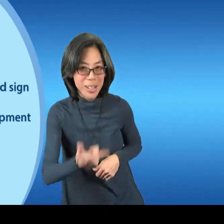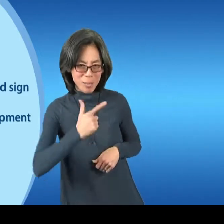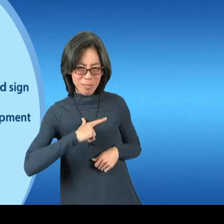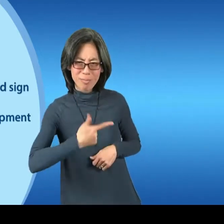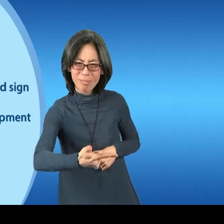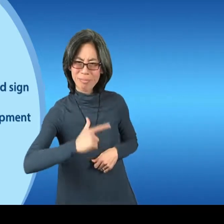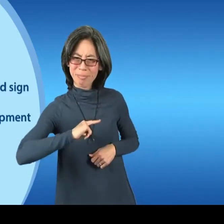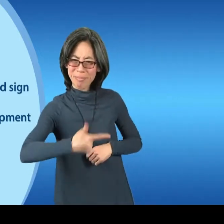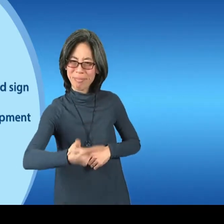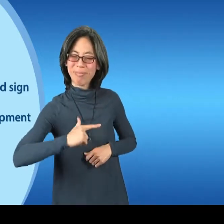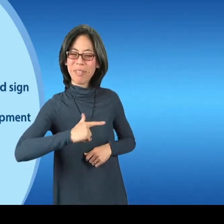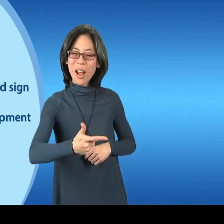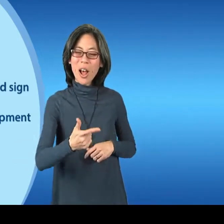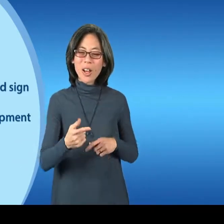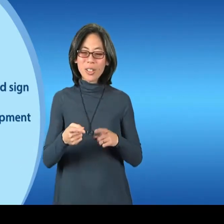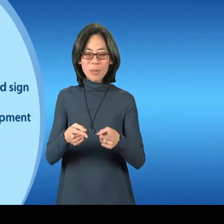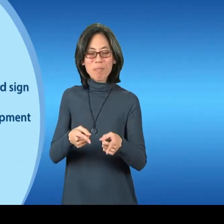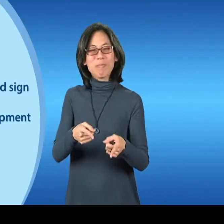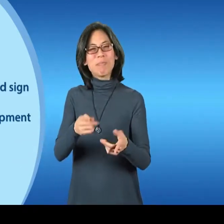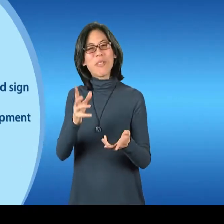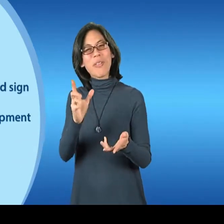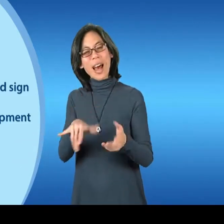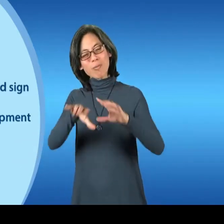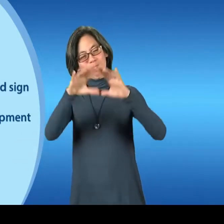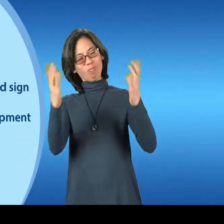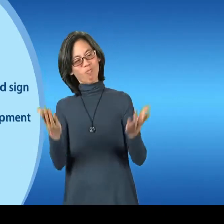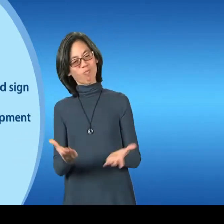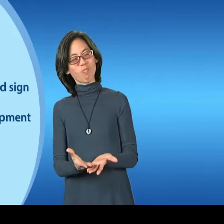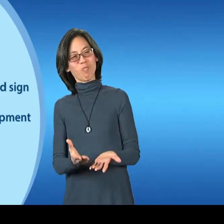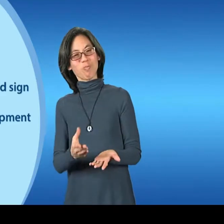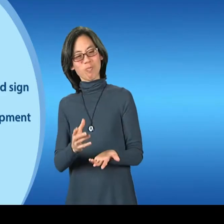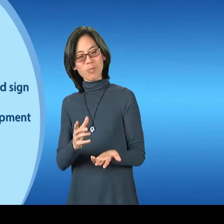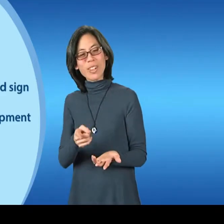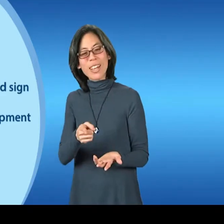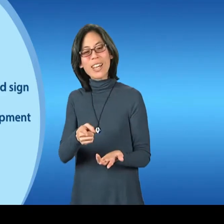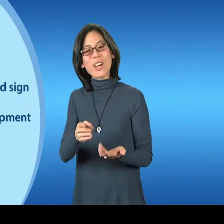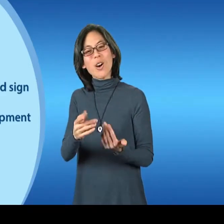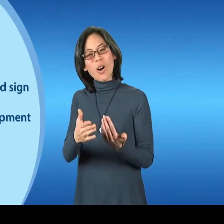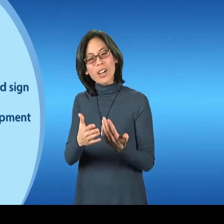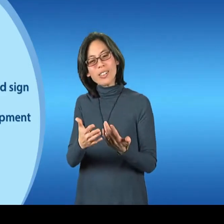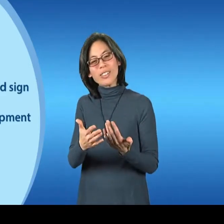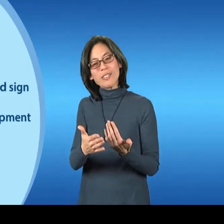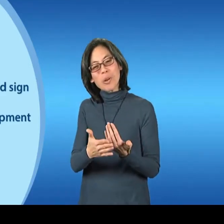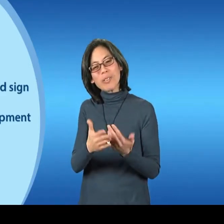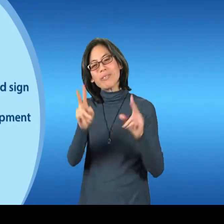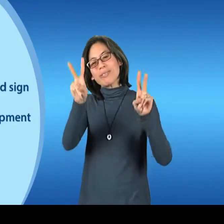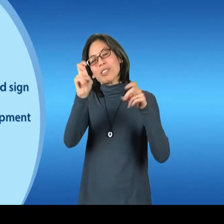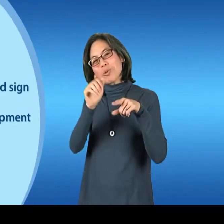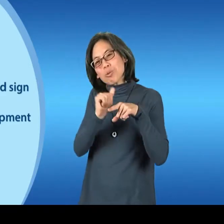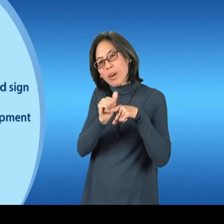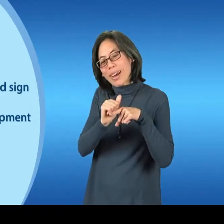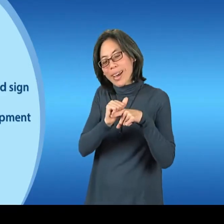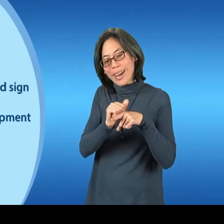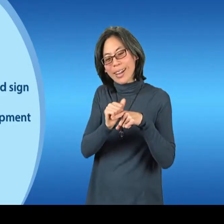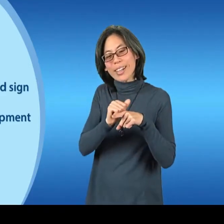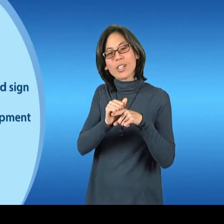as a turn. These conversational turns then can begin even before the child is able to sign. We can think of this as early training